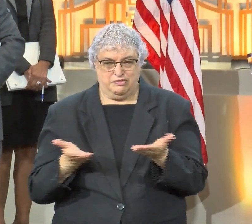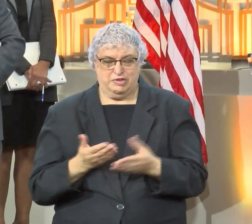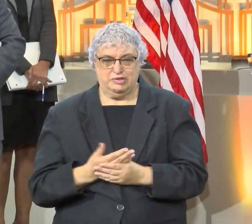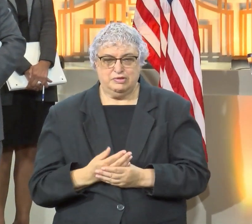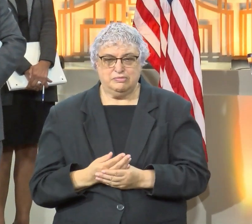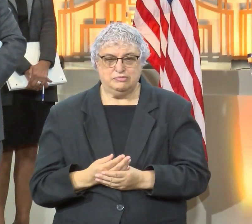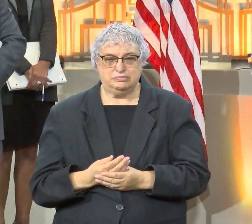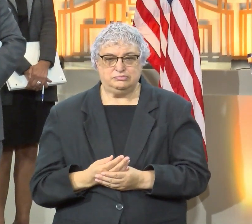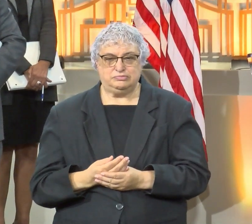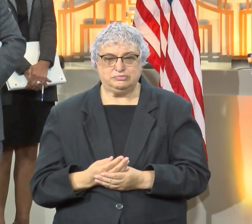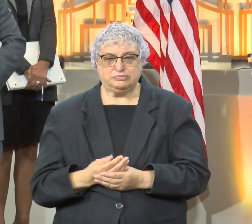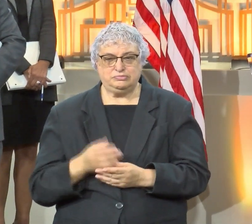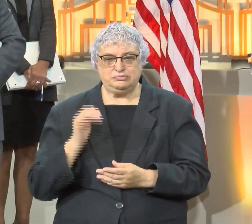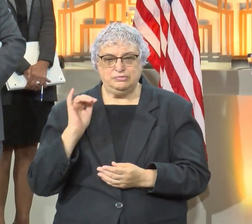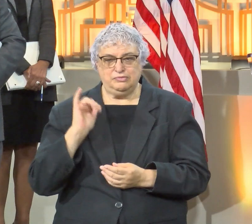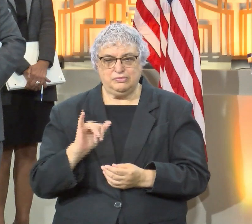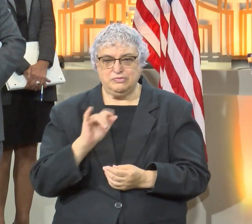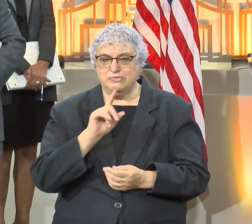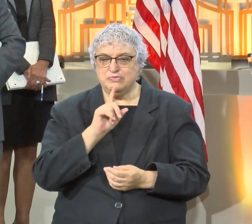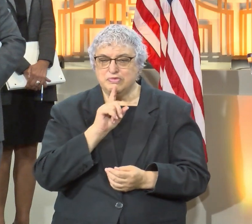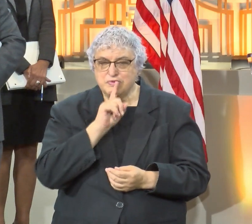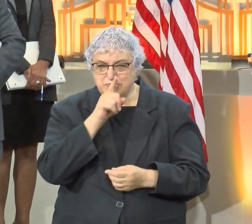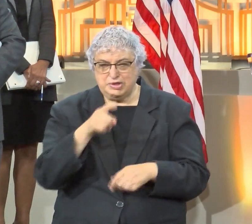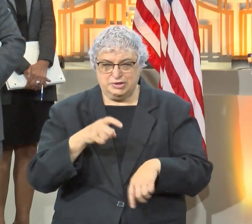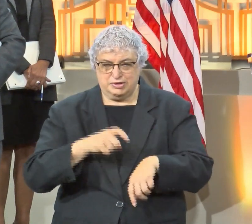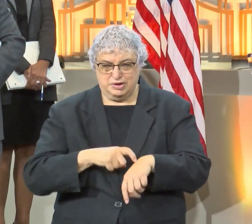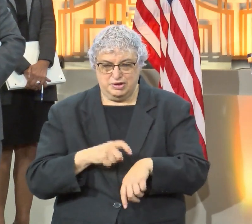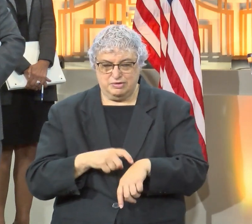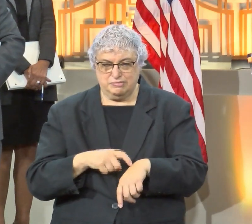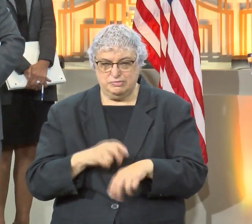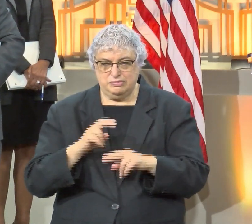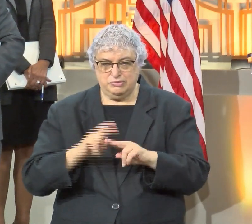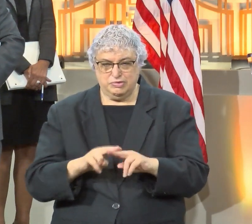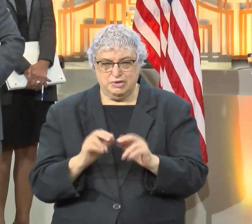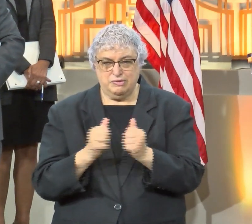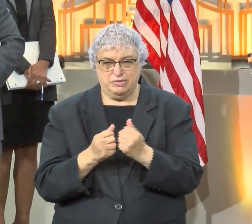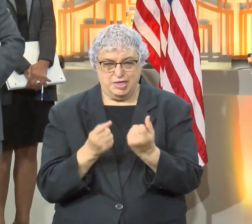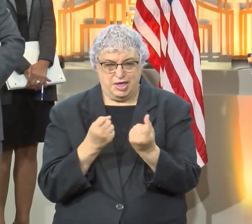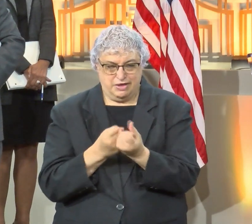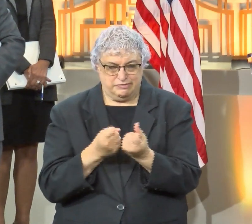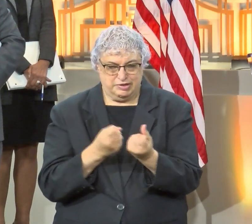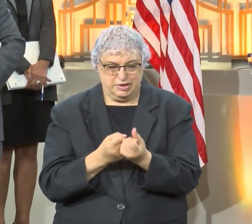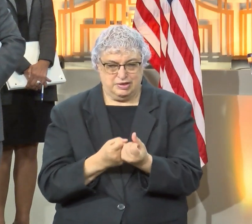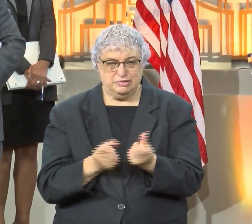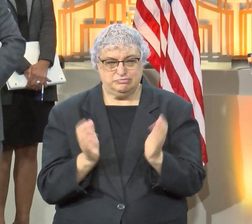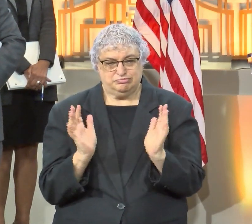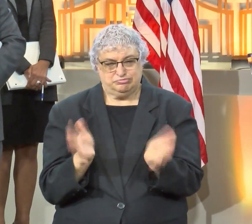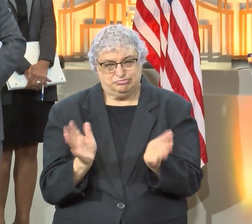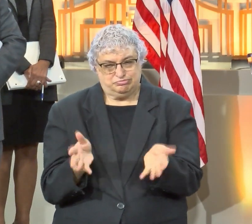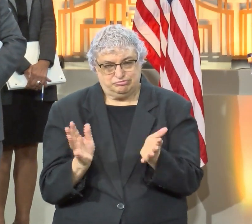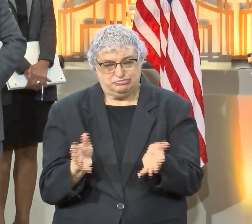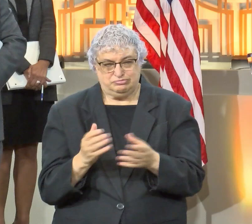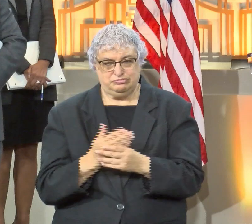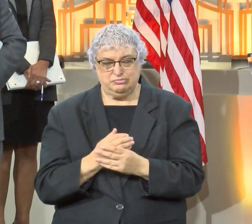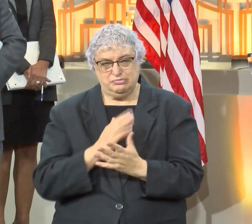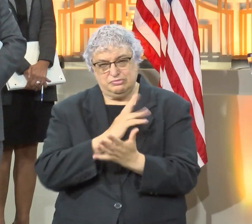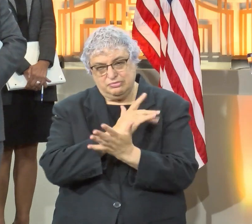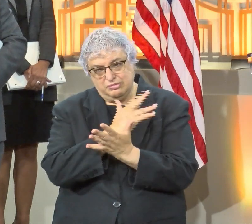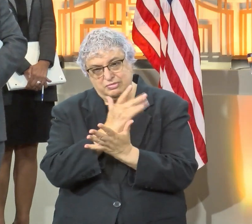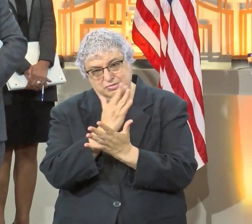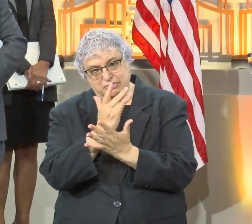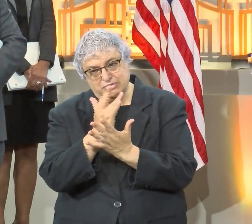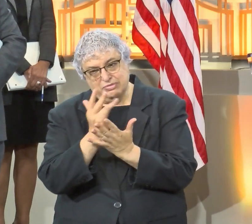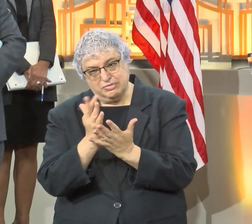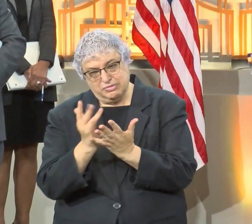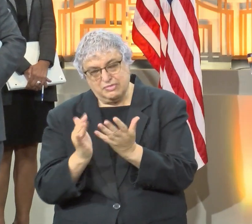resources, and that's real time. So you're sitting with an advocate, you're going over all the